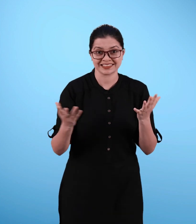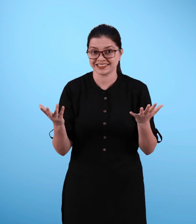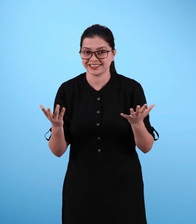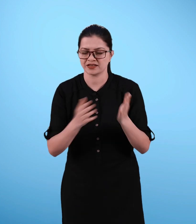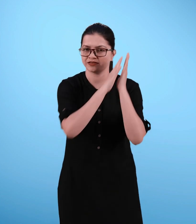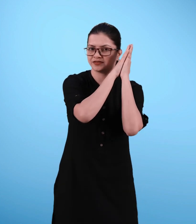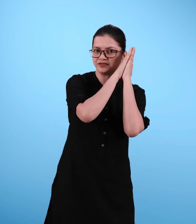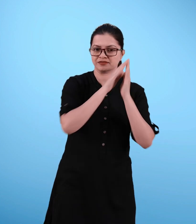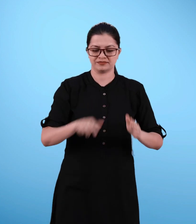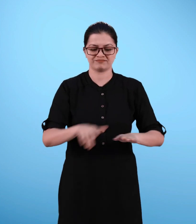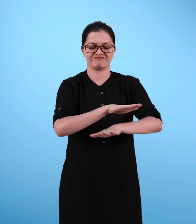bed sheets,